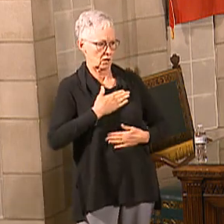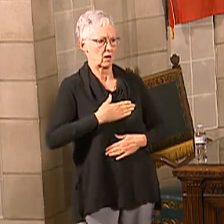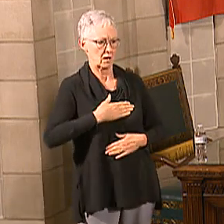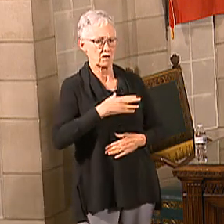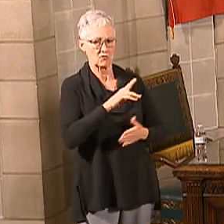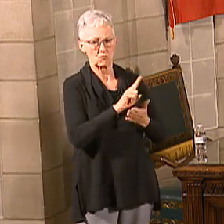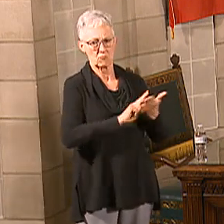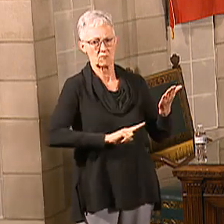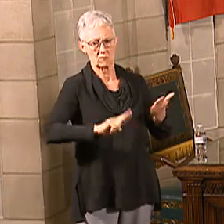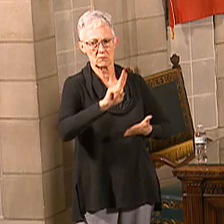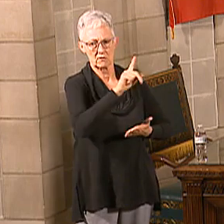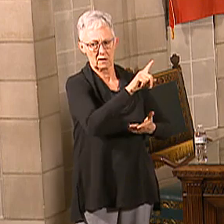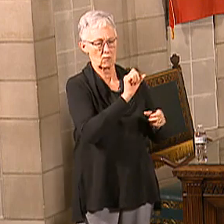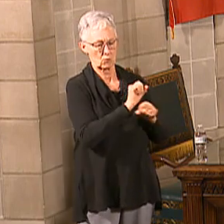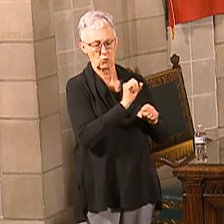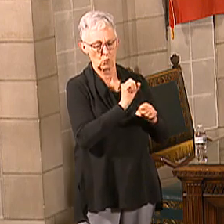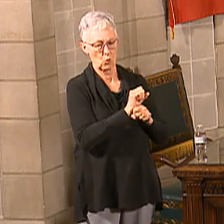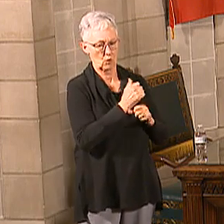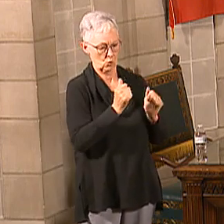system. They've been fantastic.